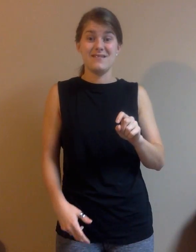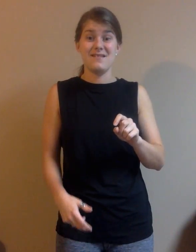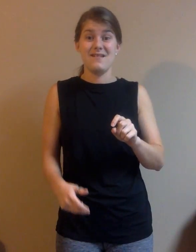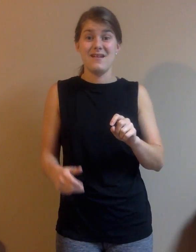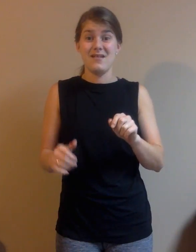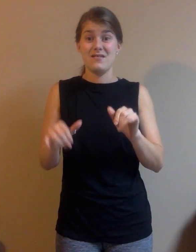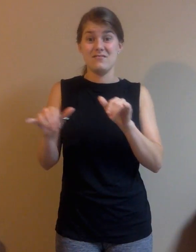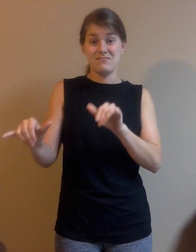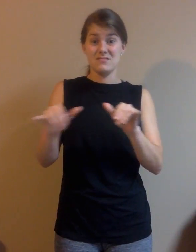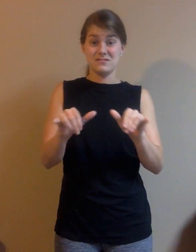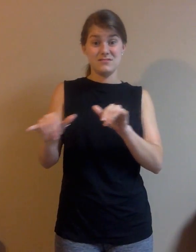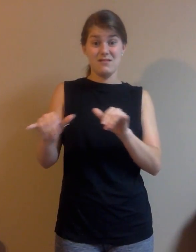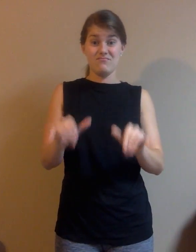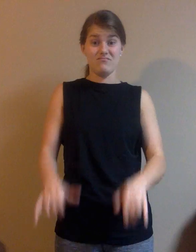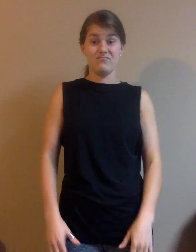That was it, by the way. Thank you very much.